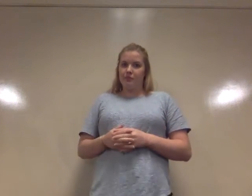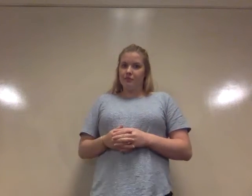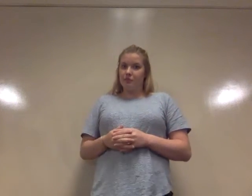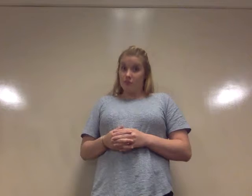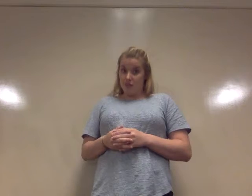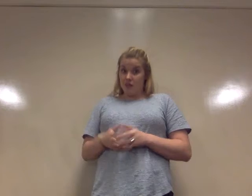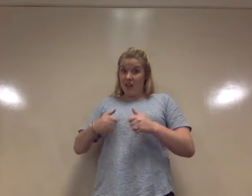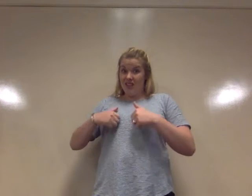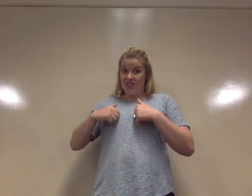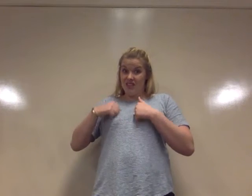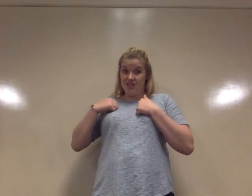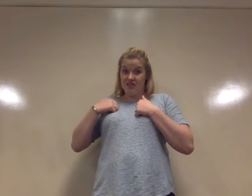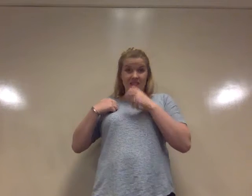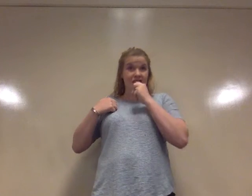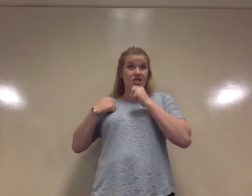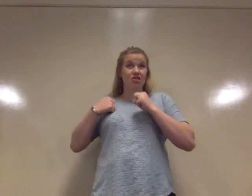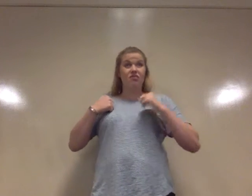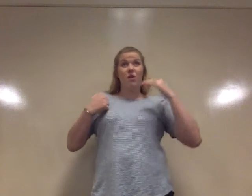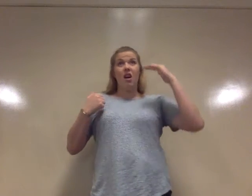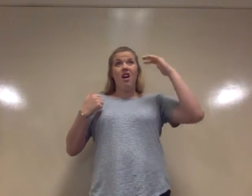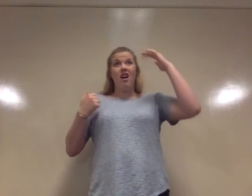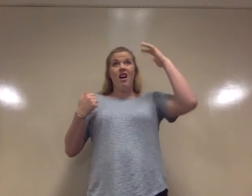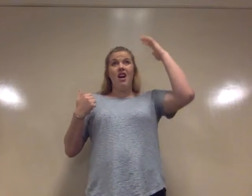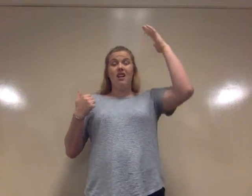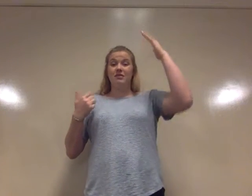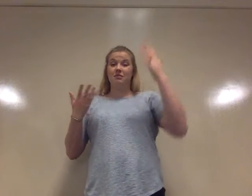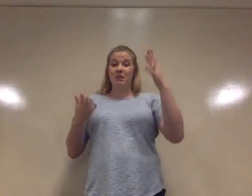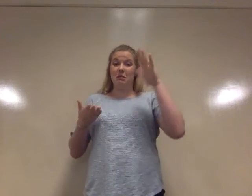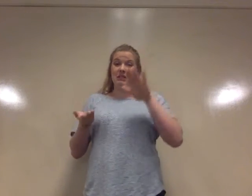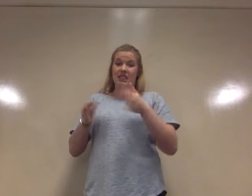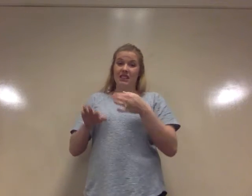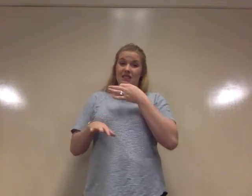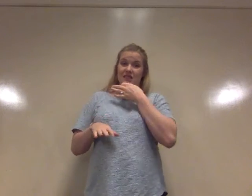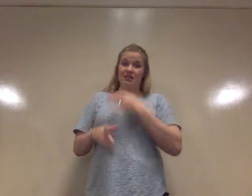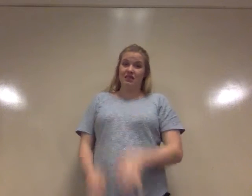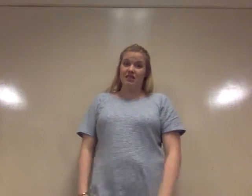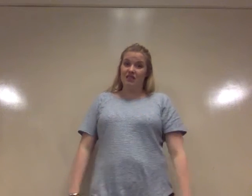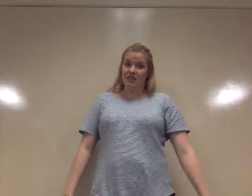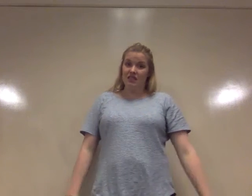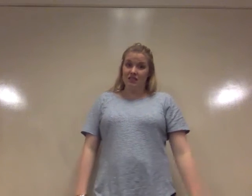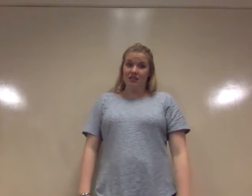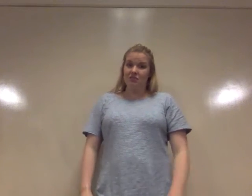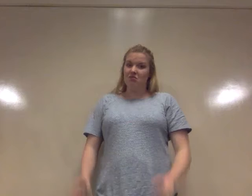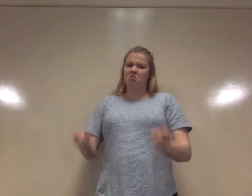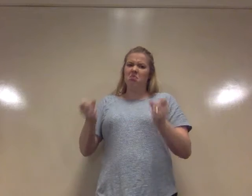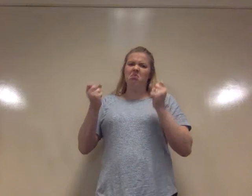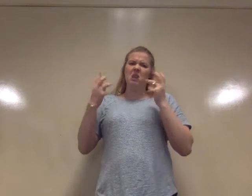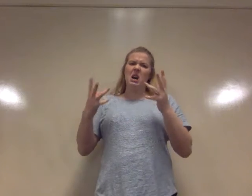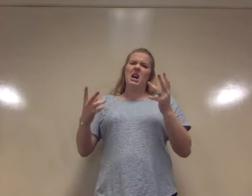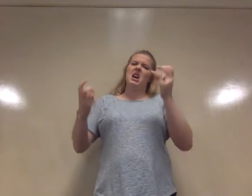parents. We spend $2.2 trillion a year on health care, over 5 times more than the defense